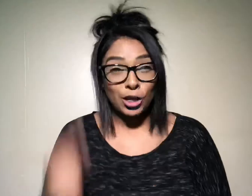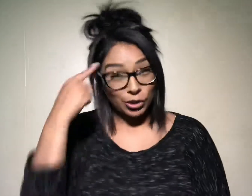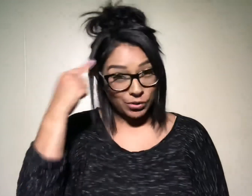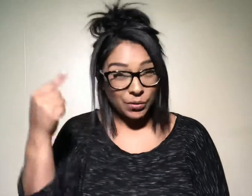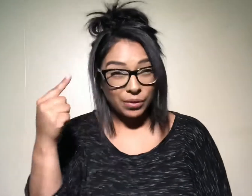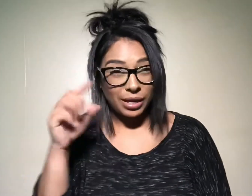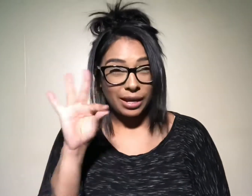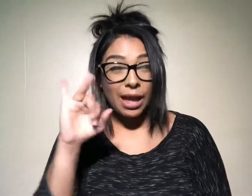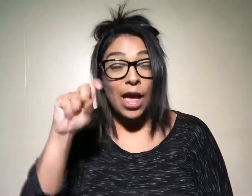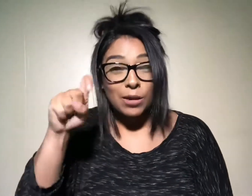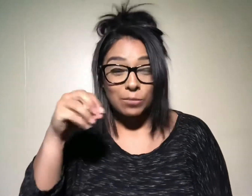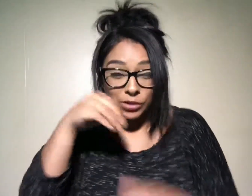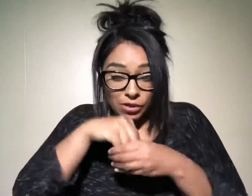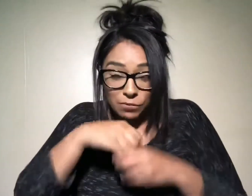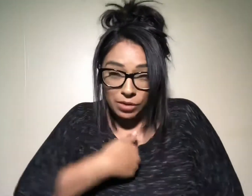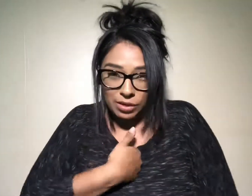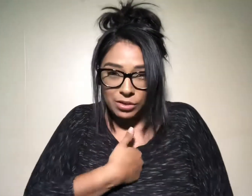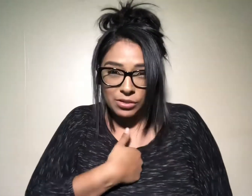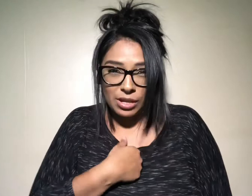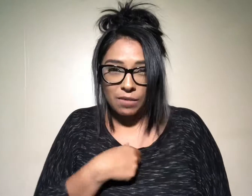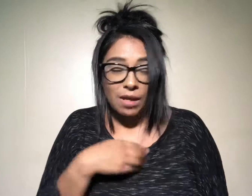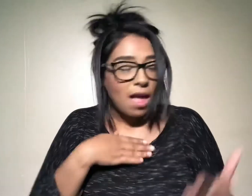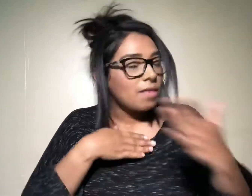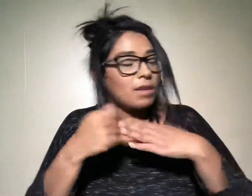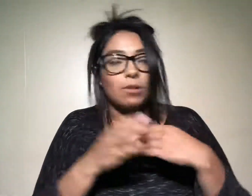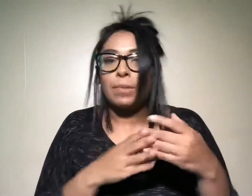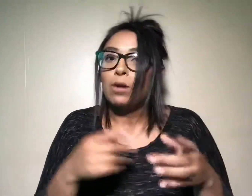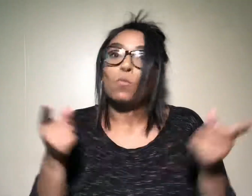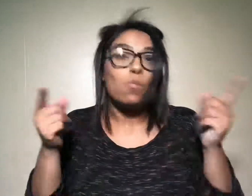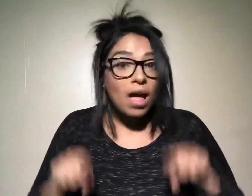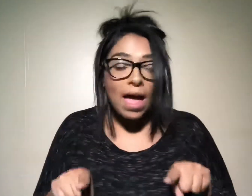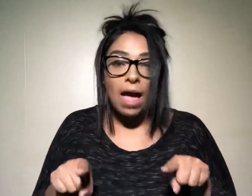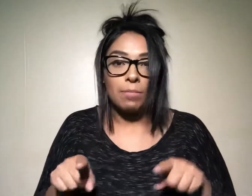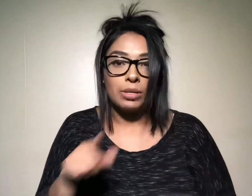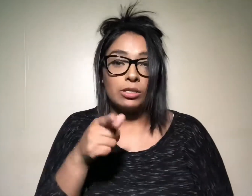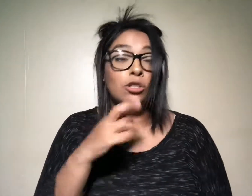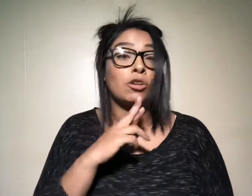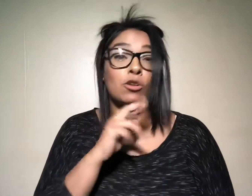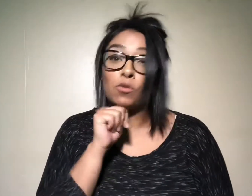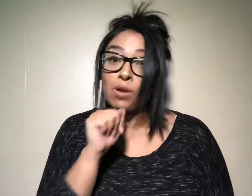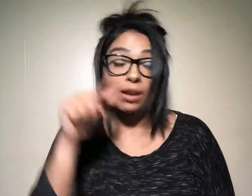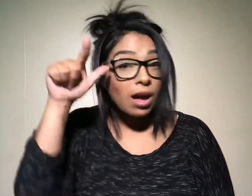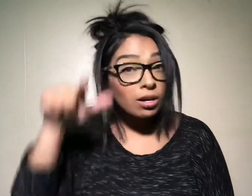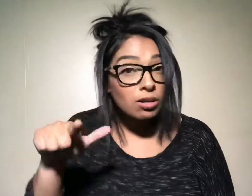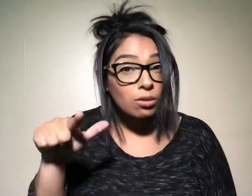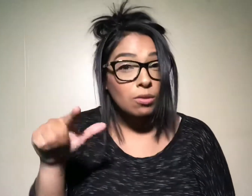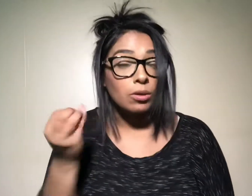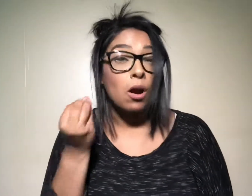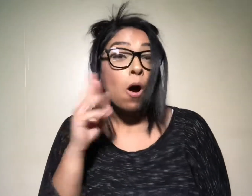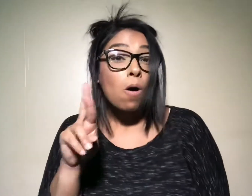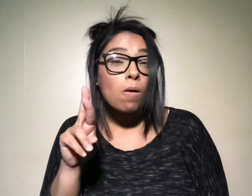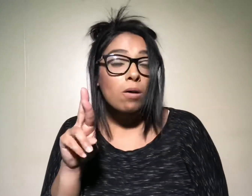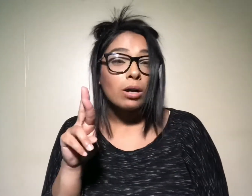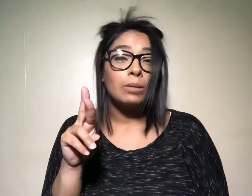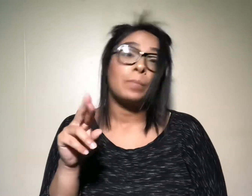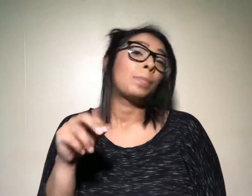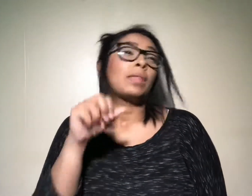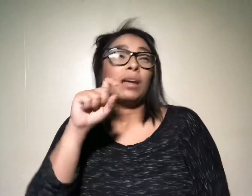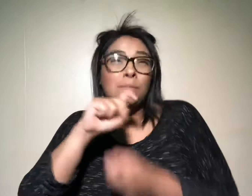bad. So think and resolve within yourself that no matter what happens, you're not going to lower or